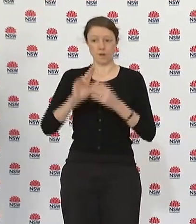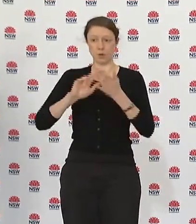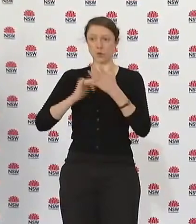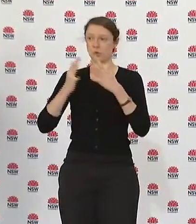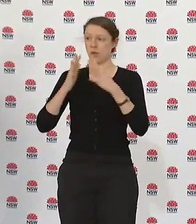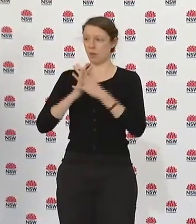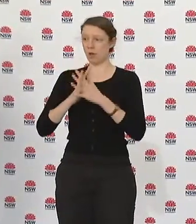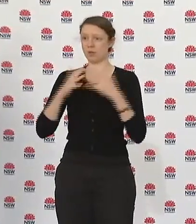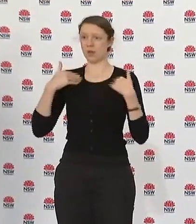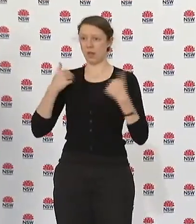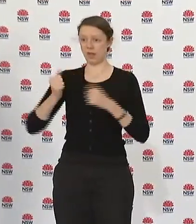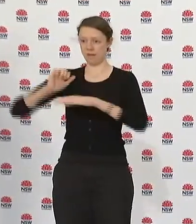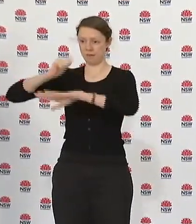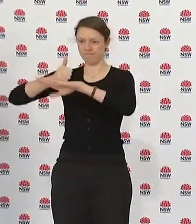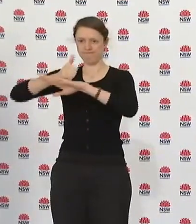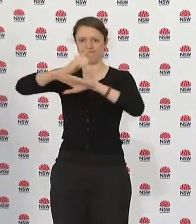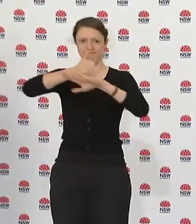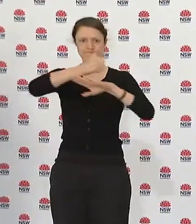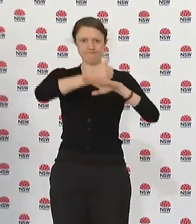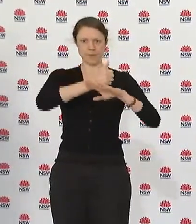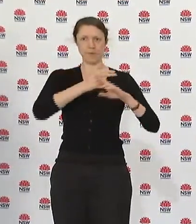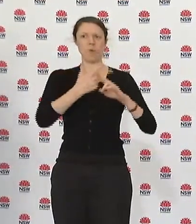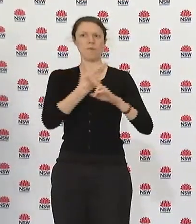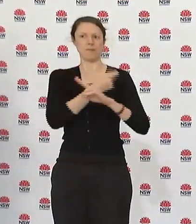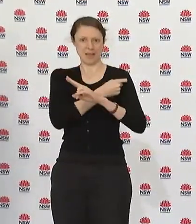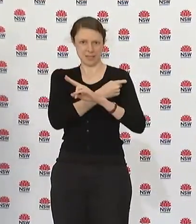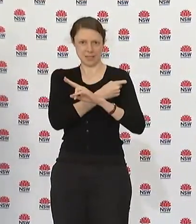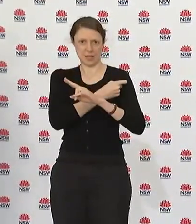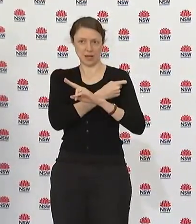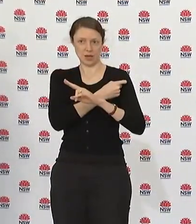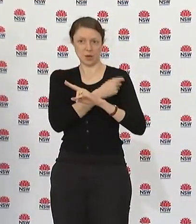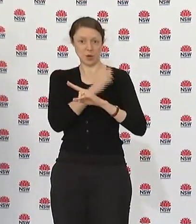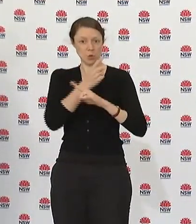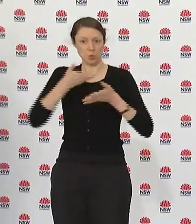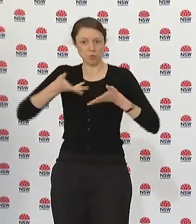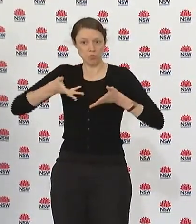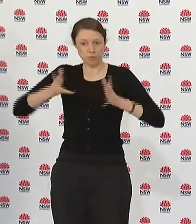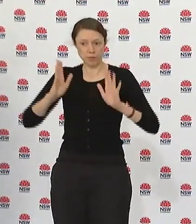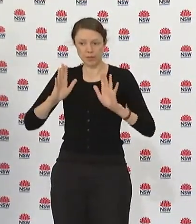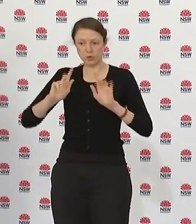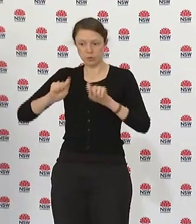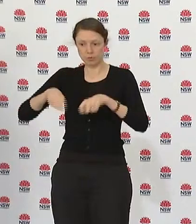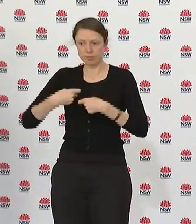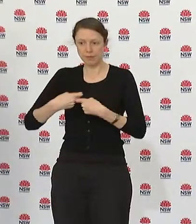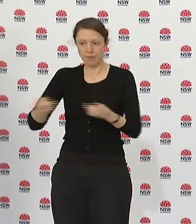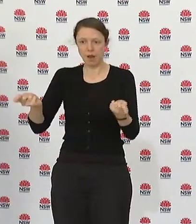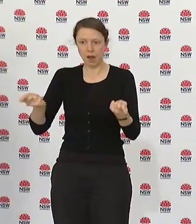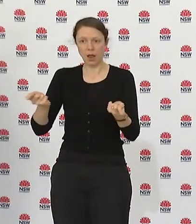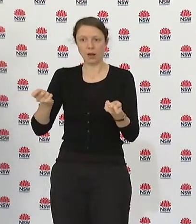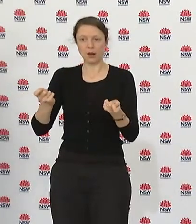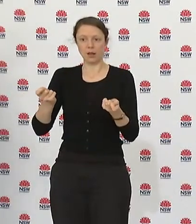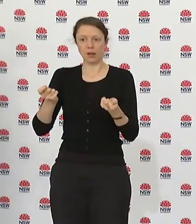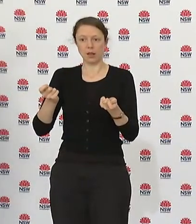you planning to give those and administer those to under 40s for AstraZeneca?